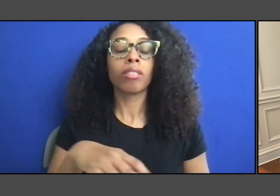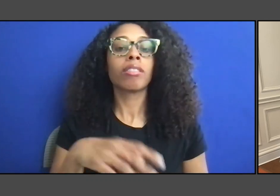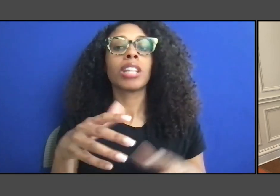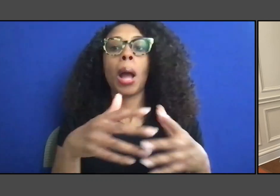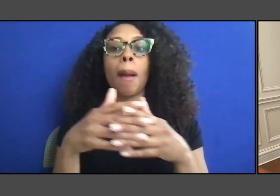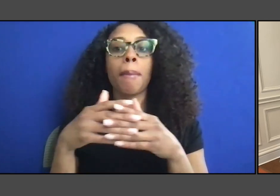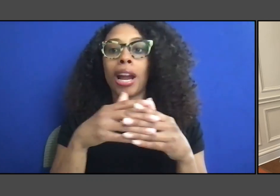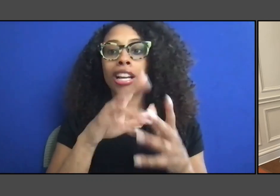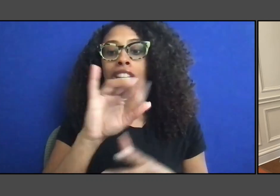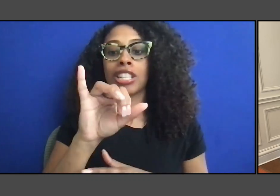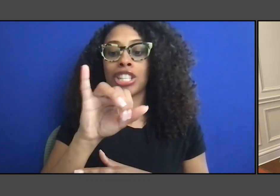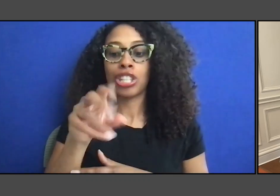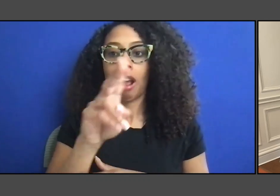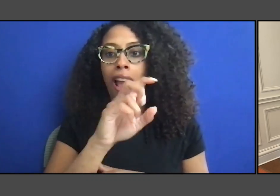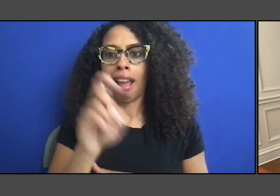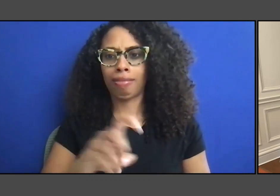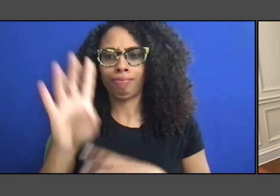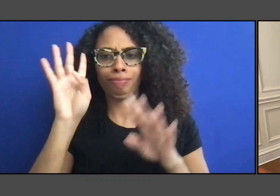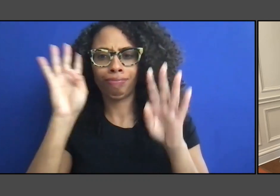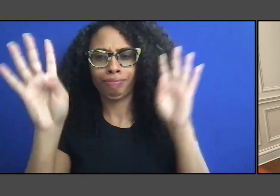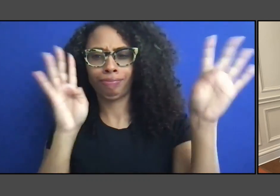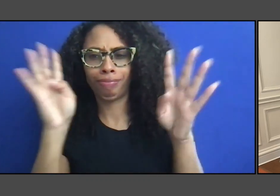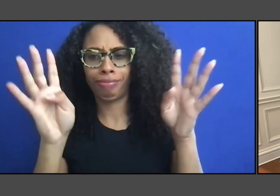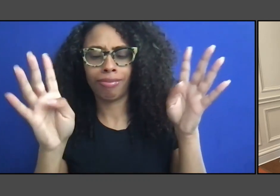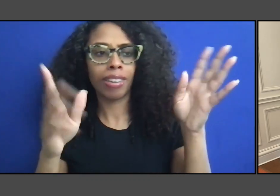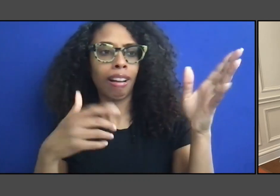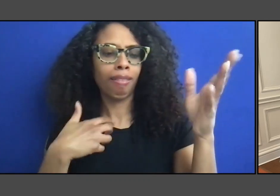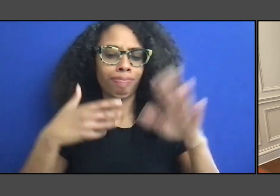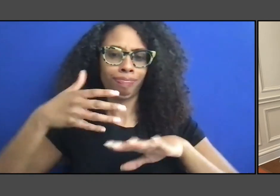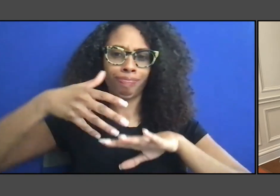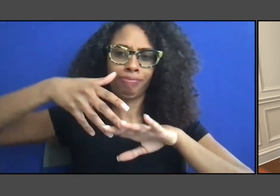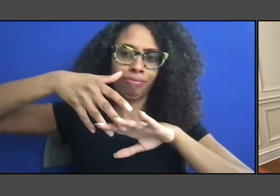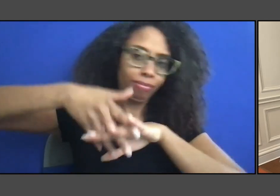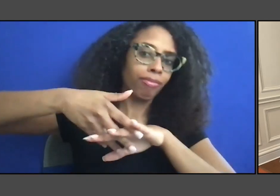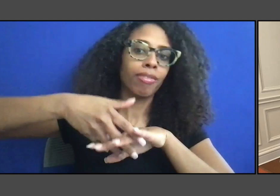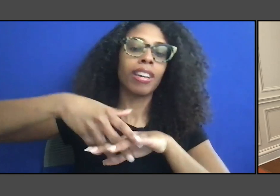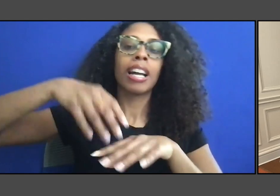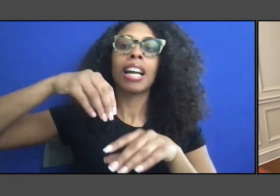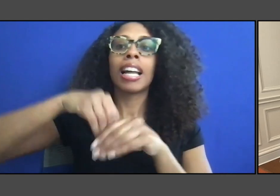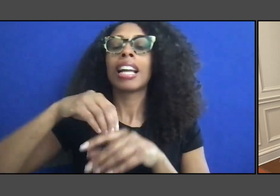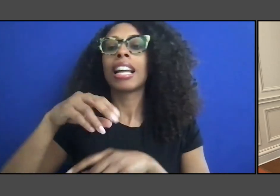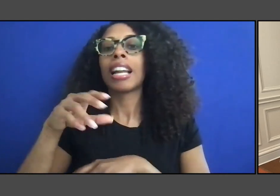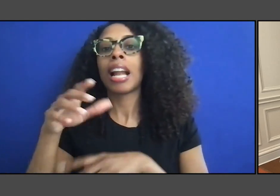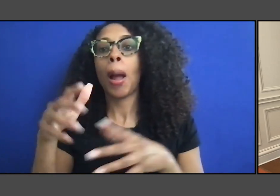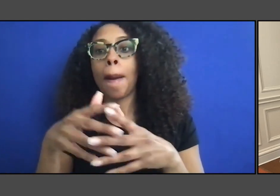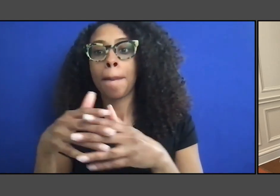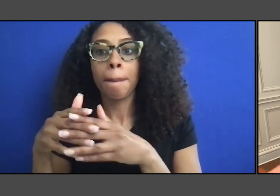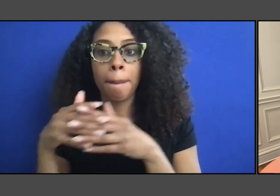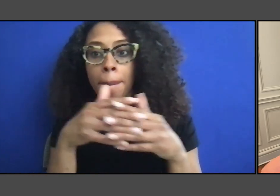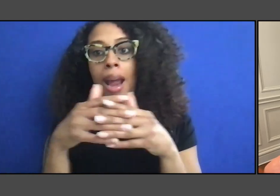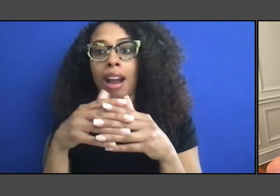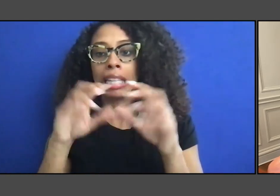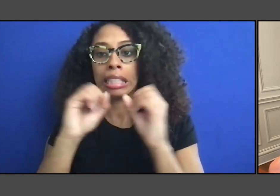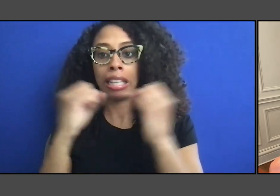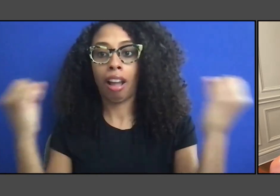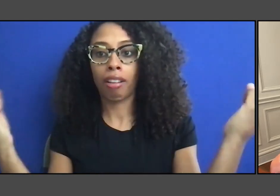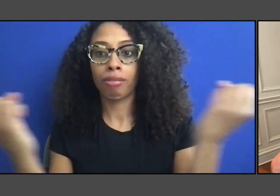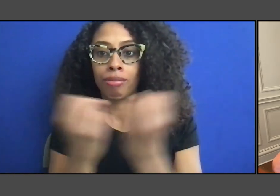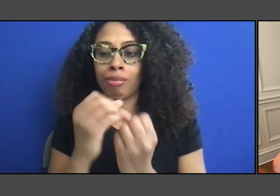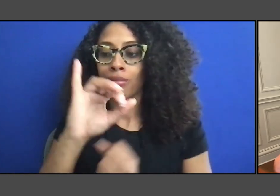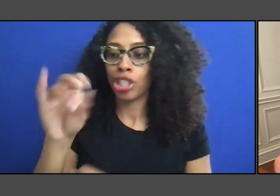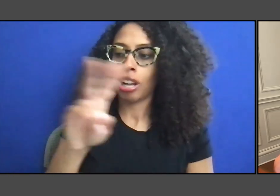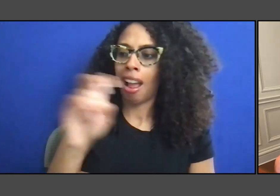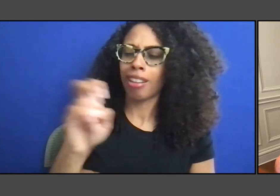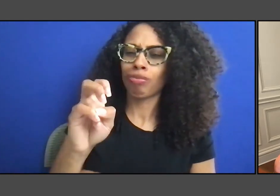influences are deeply embedded in our American society. Jazz is the most significant original American art form,